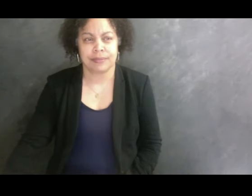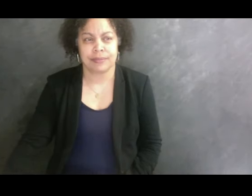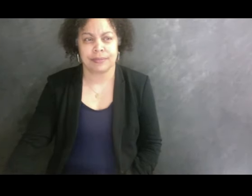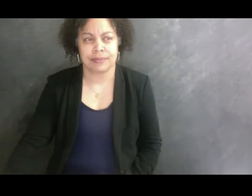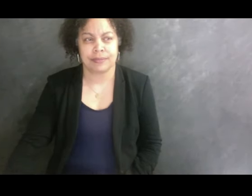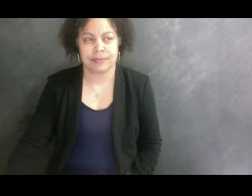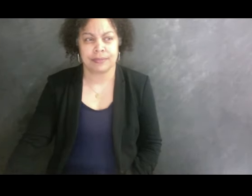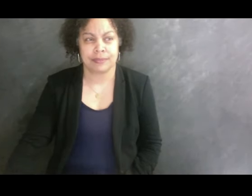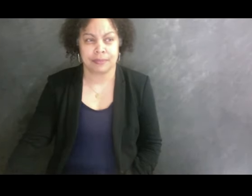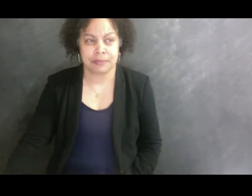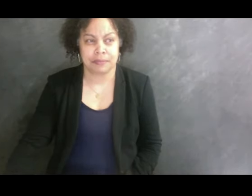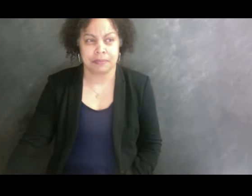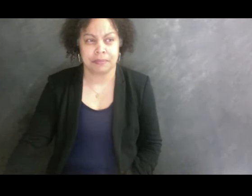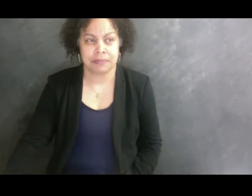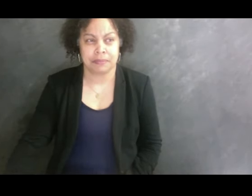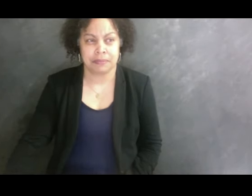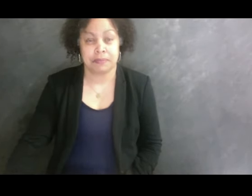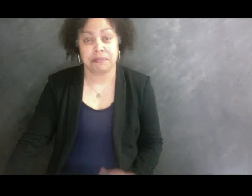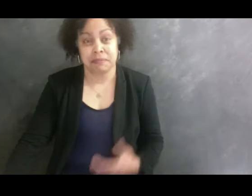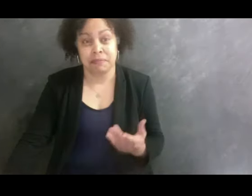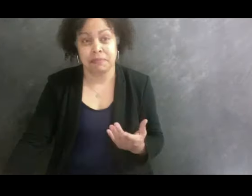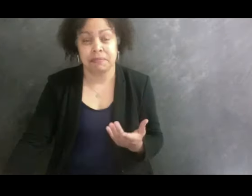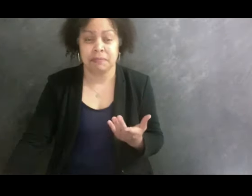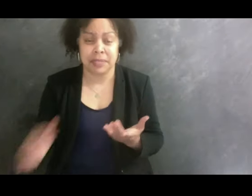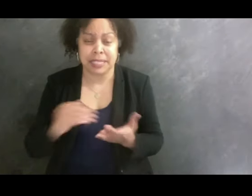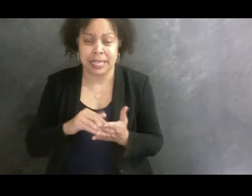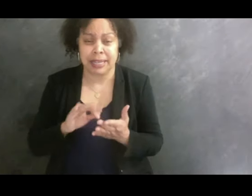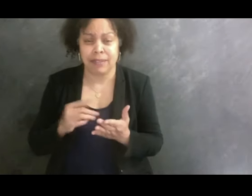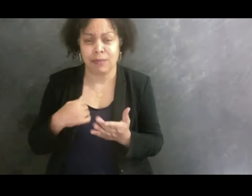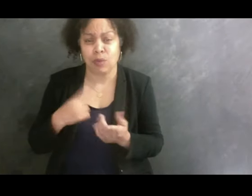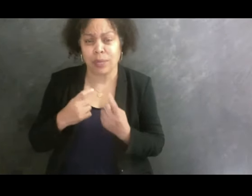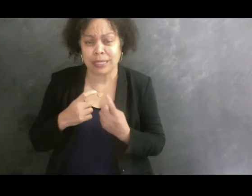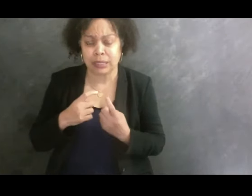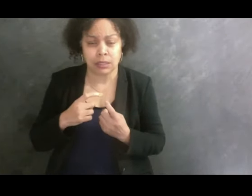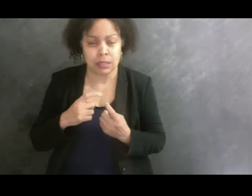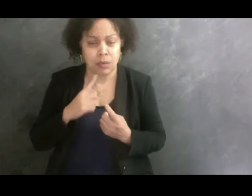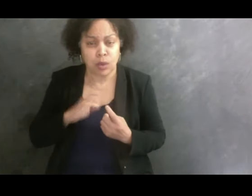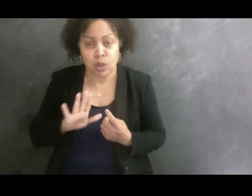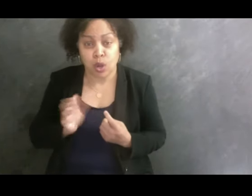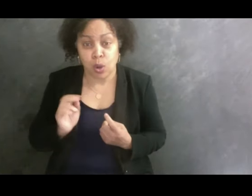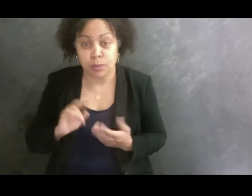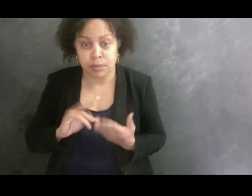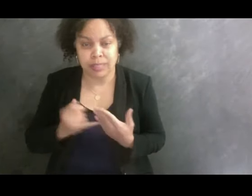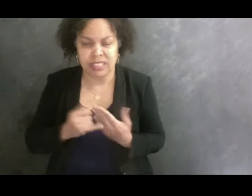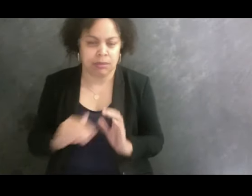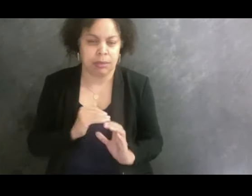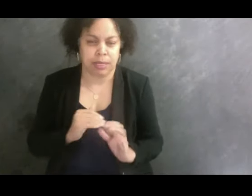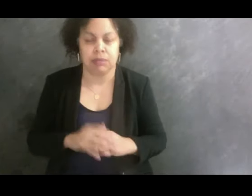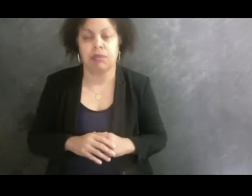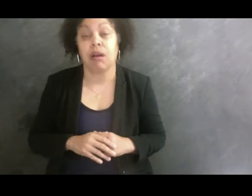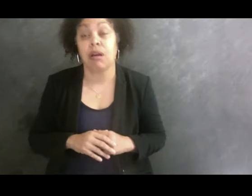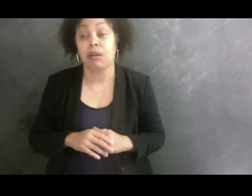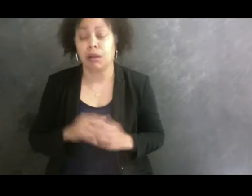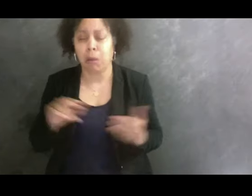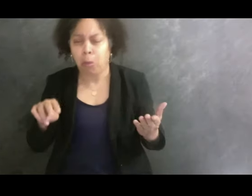And again, if you have a very specific question about your project, feel free to email us. Here's one. It looks like letters of recommendation are no longer